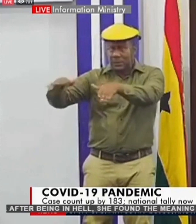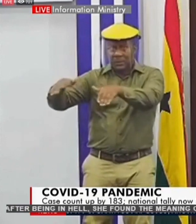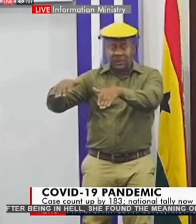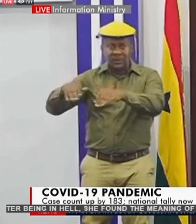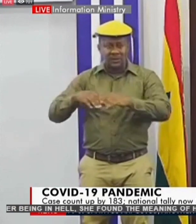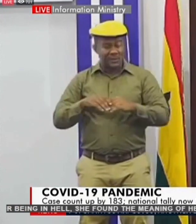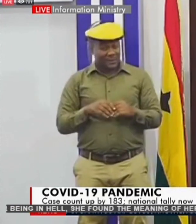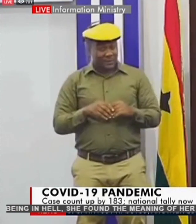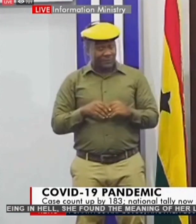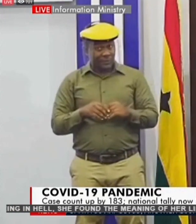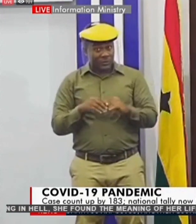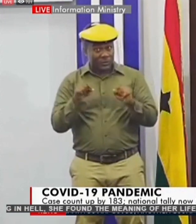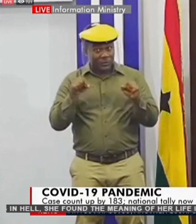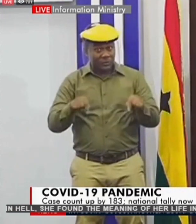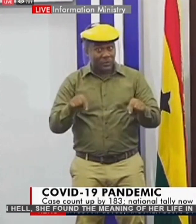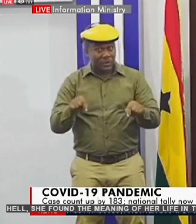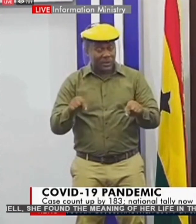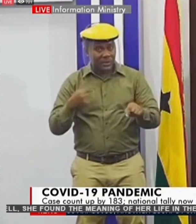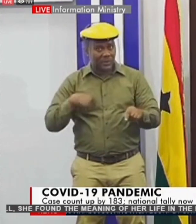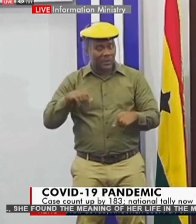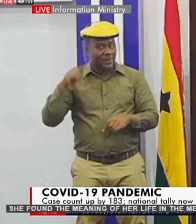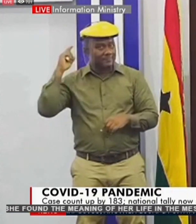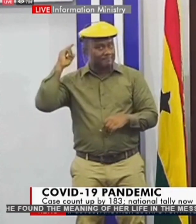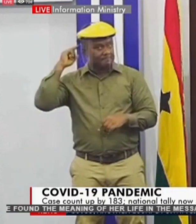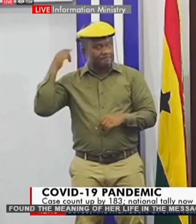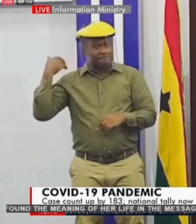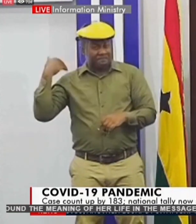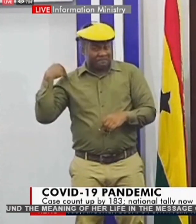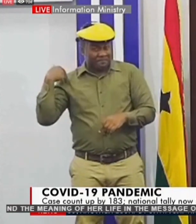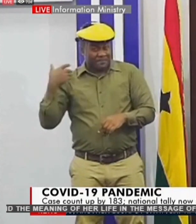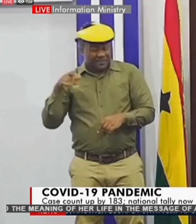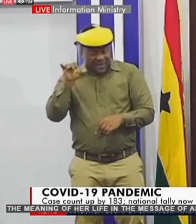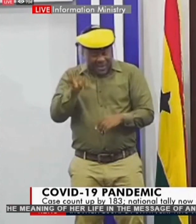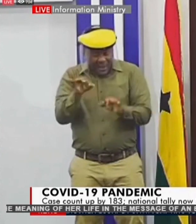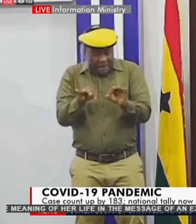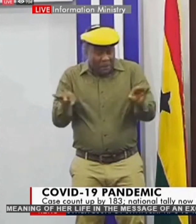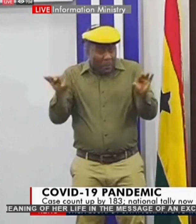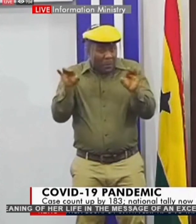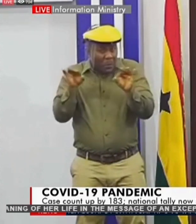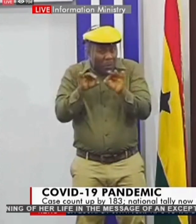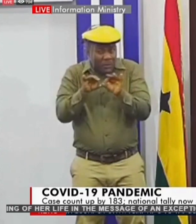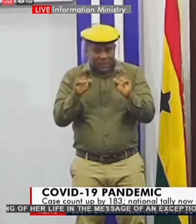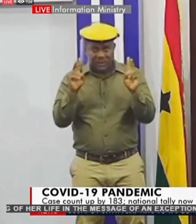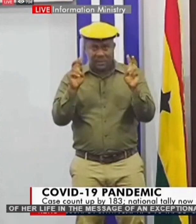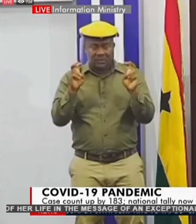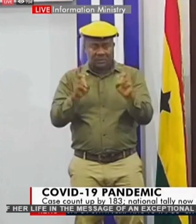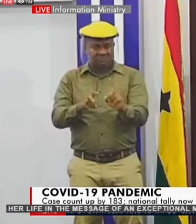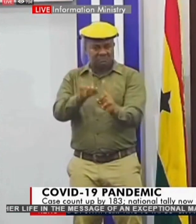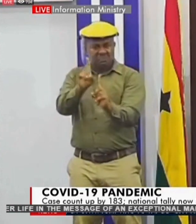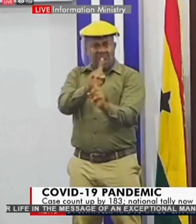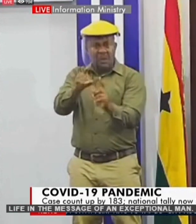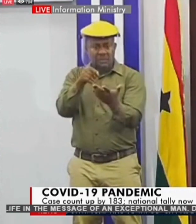briefing today, we are minded to address that important issue of stigmatization. I